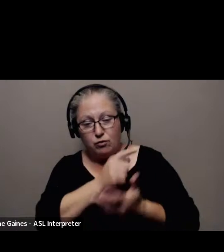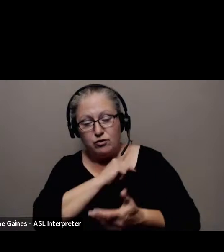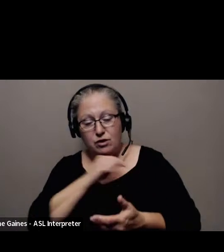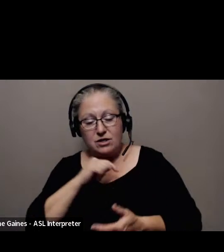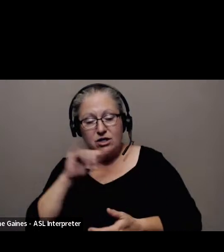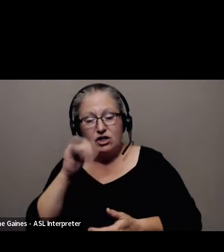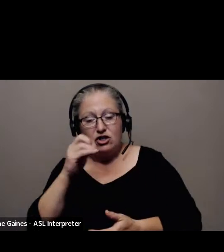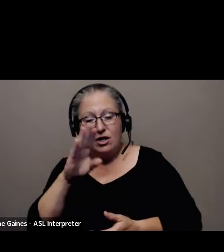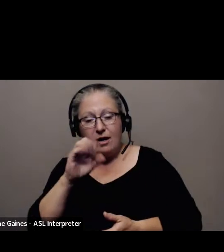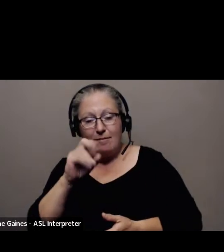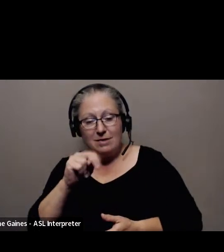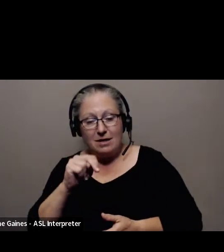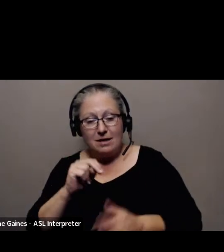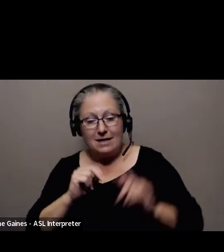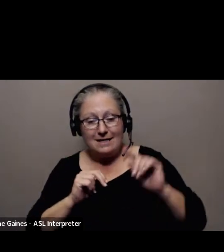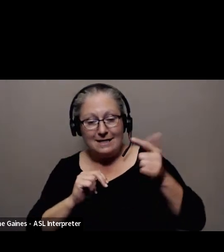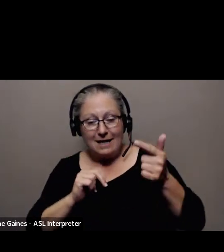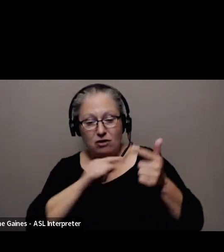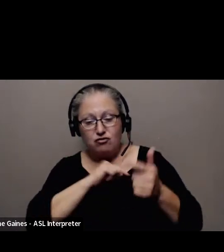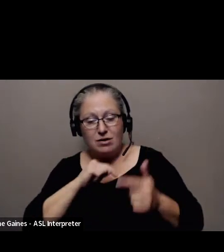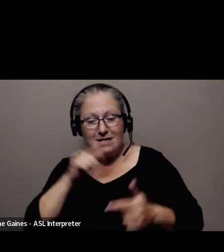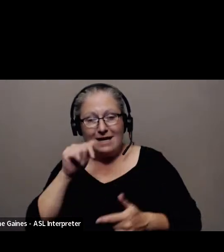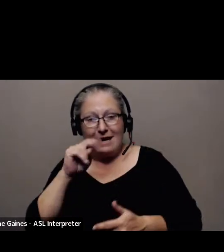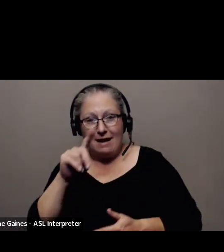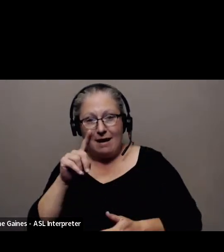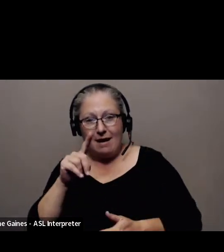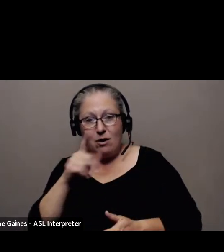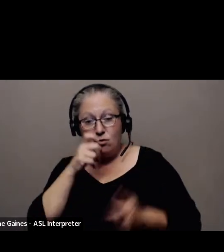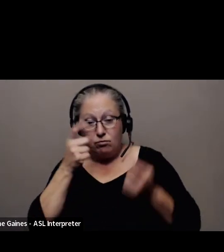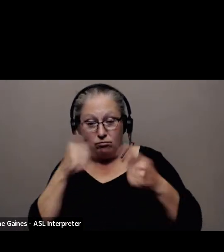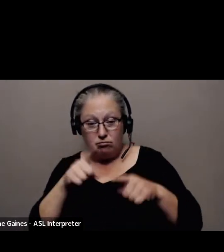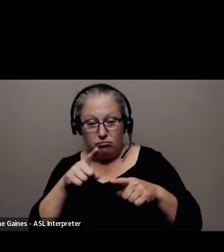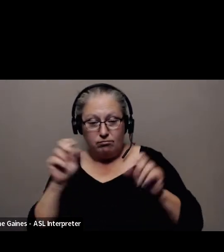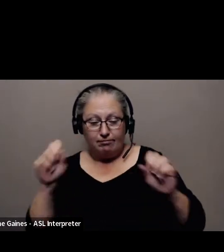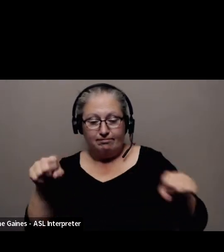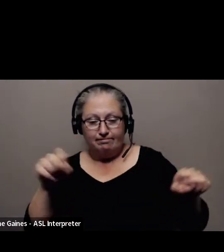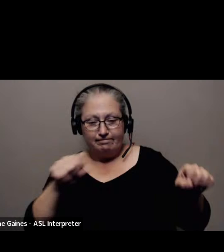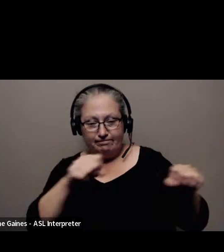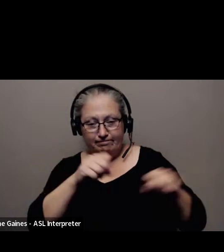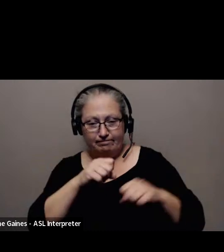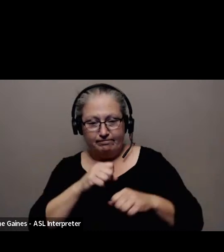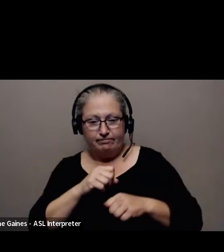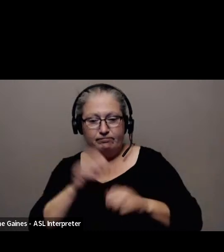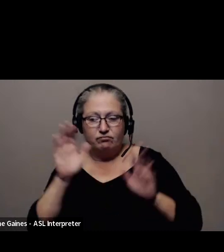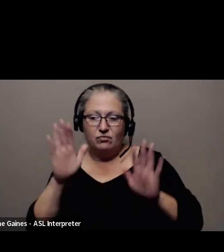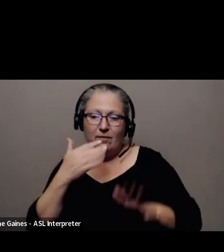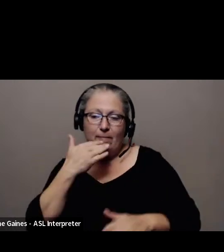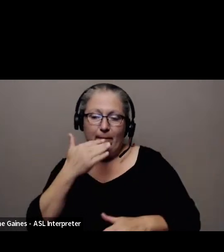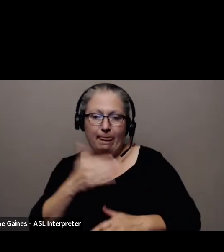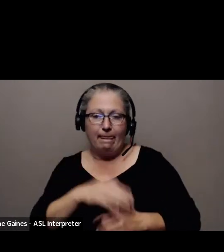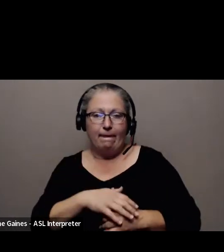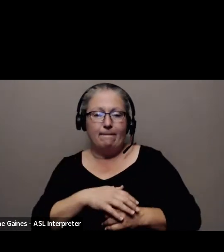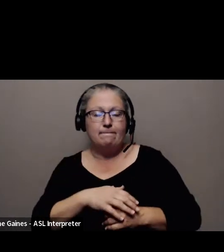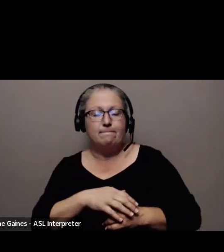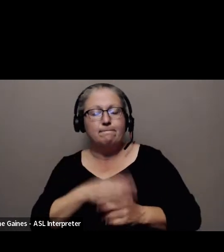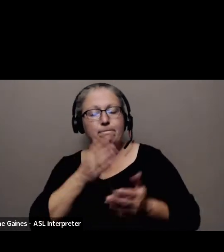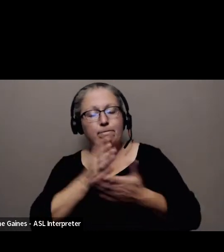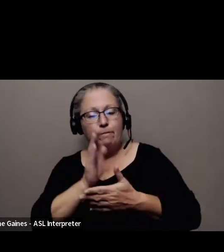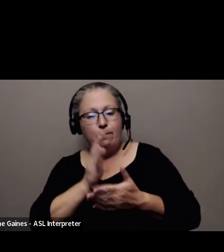trustee Jacobson, second by trustee Land. All in favor? Aye. Aye. Great, thank you. All